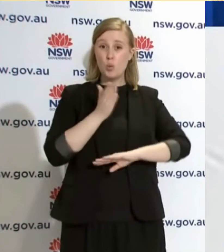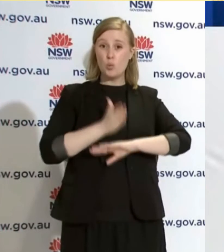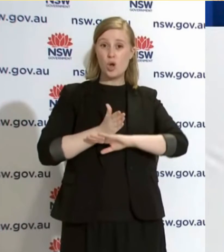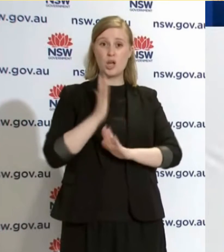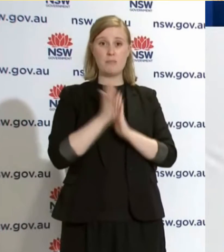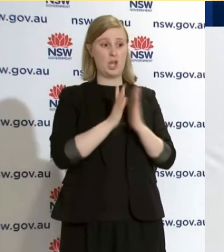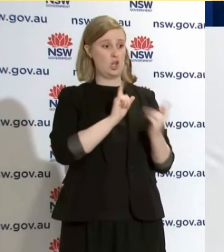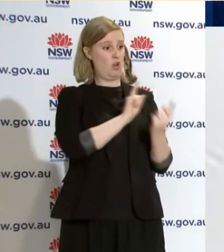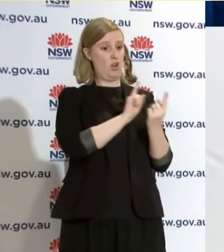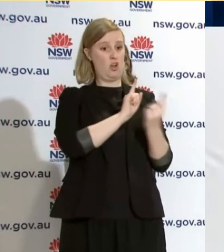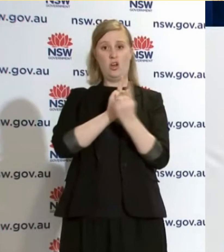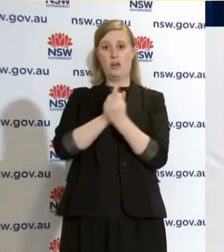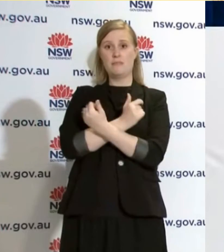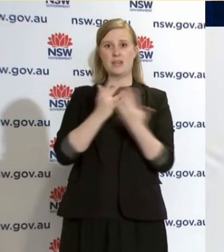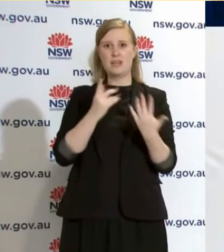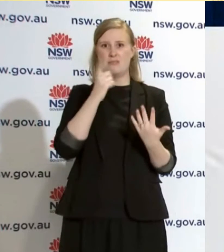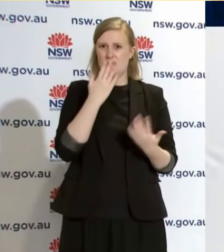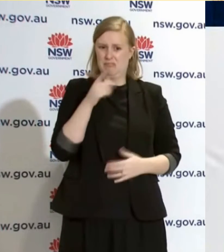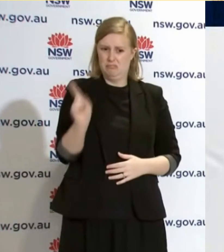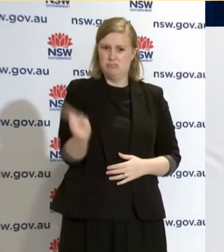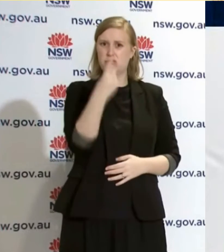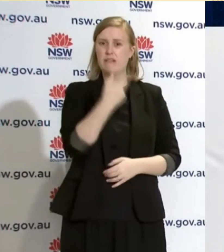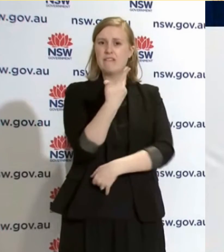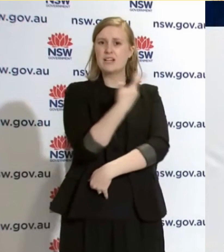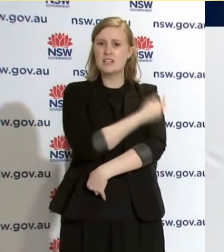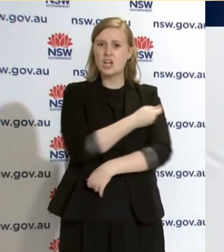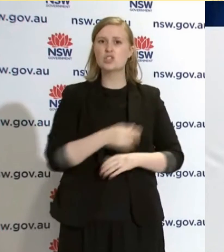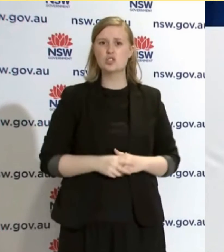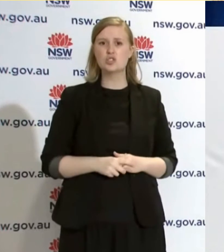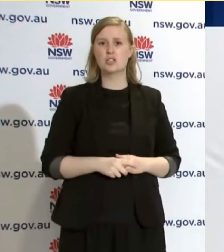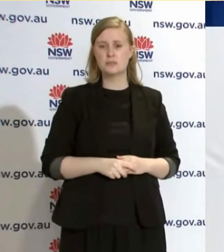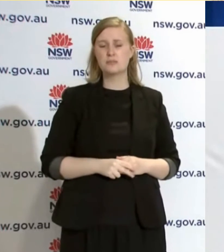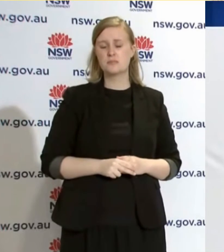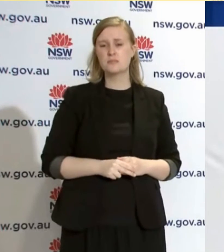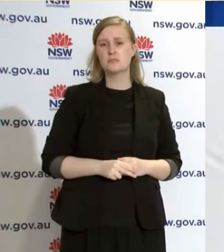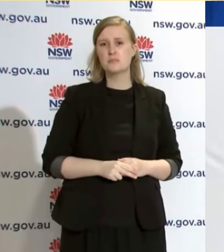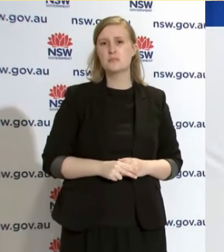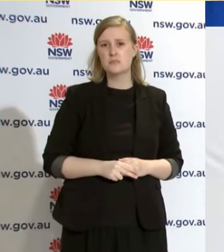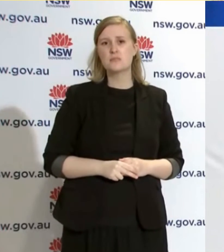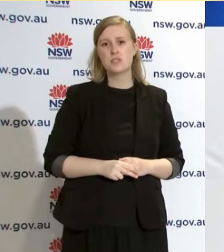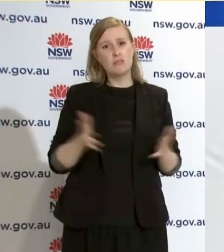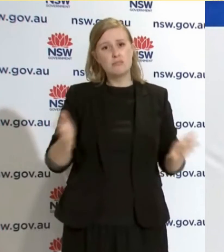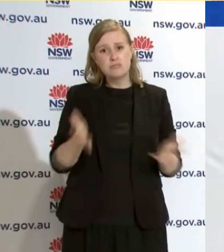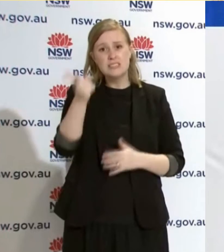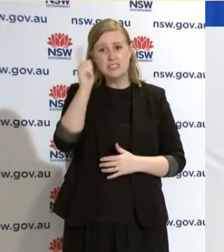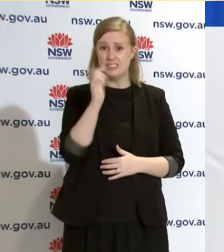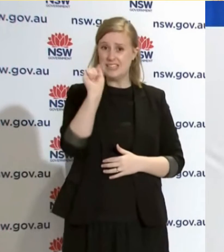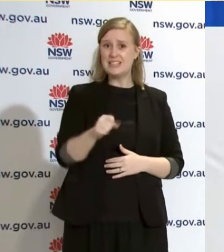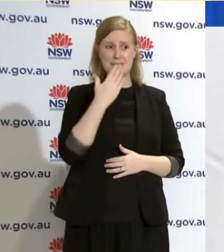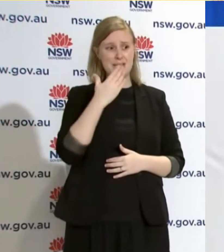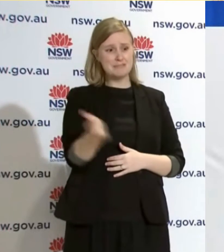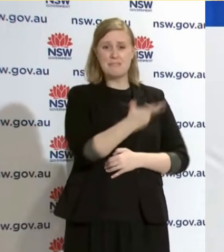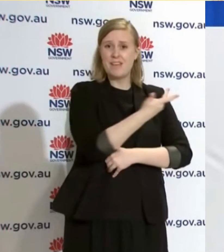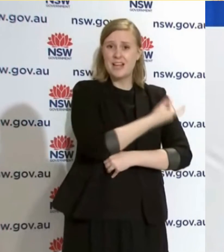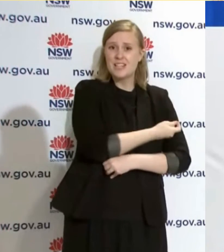So there is already a call out to teachers as well as every other frontline worker. Every other worker who has contact with people, we're